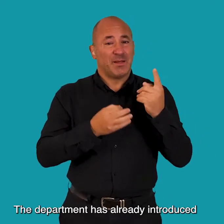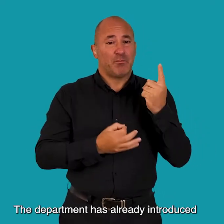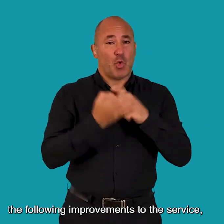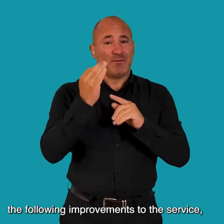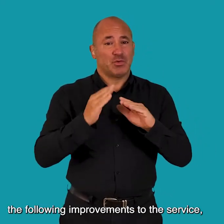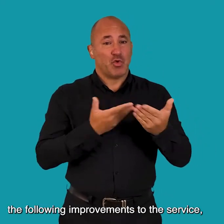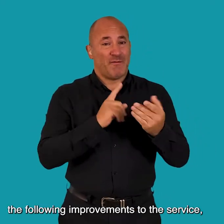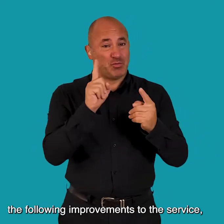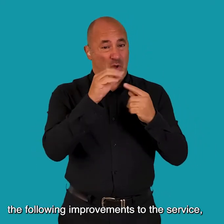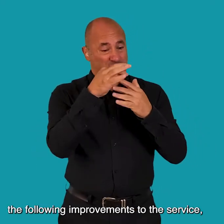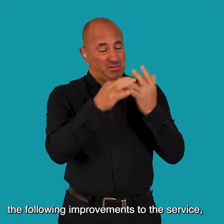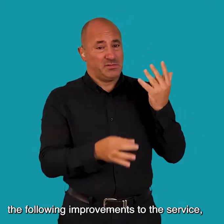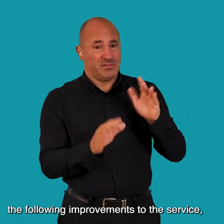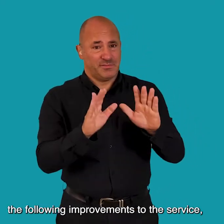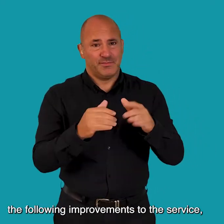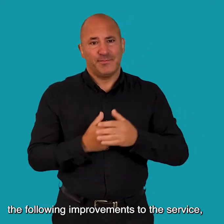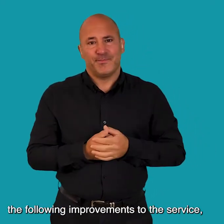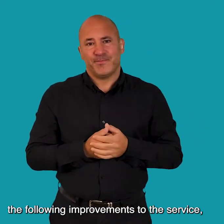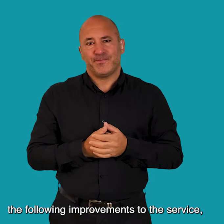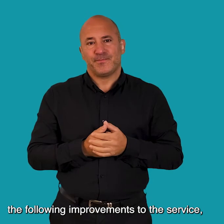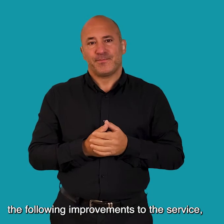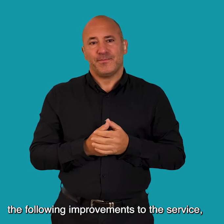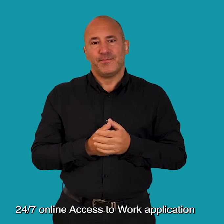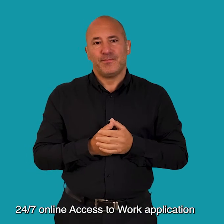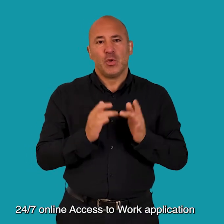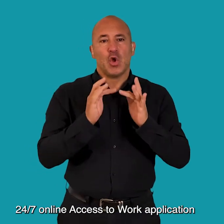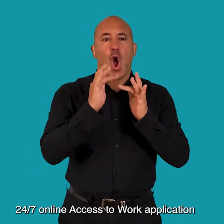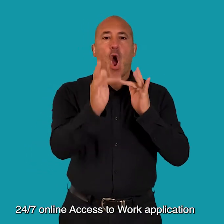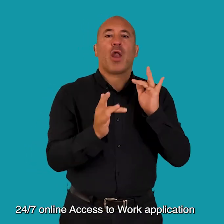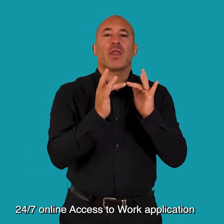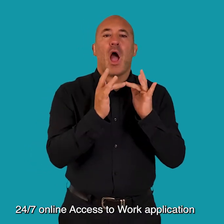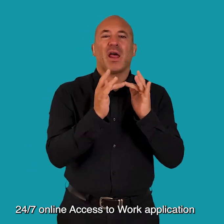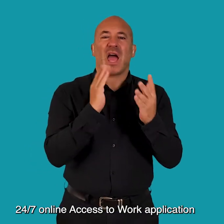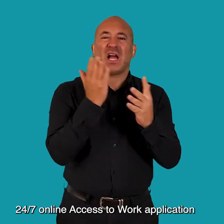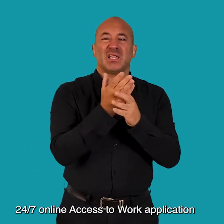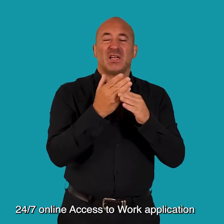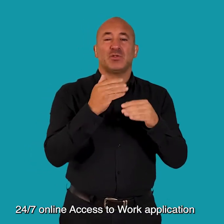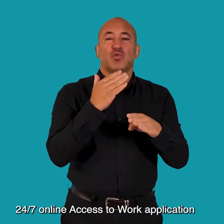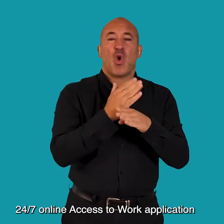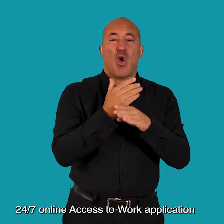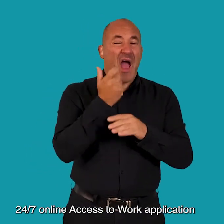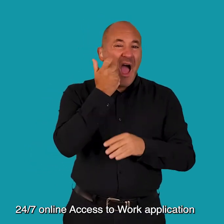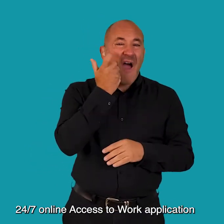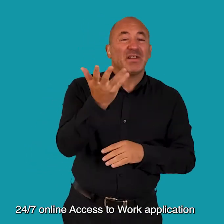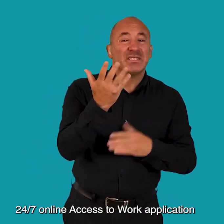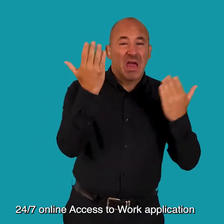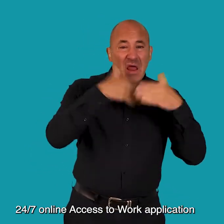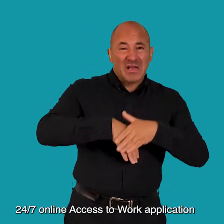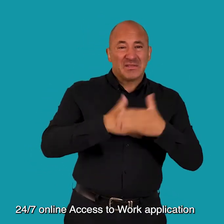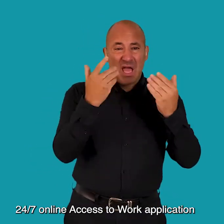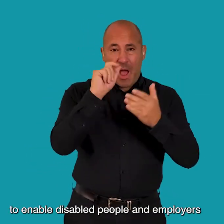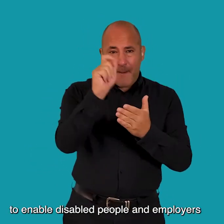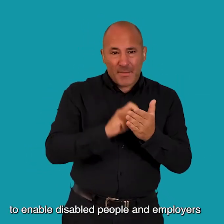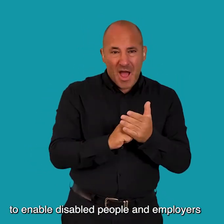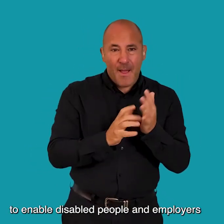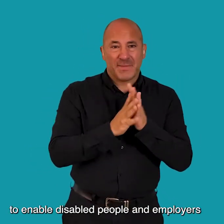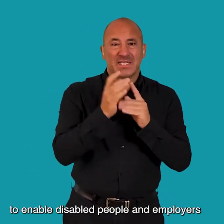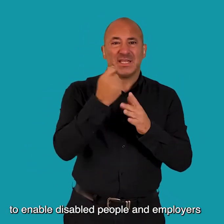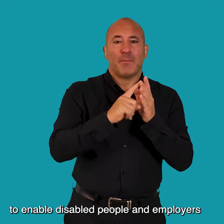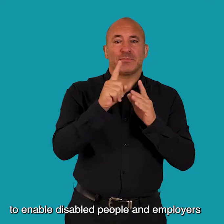the following improvements to the service: 24/7 online access to work application to enable disabled people